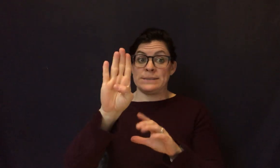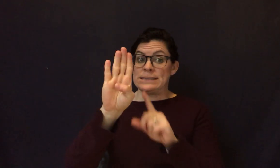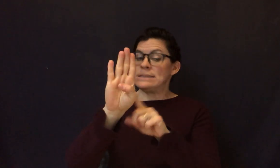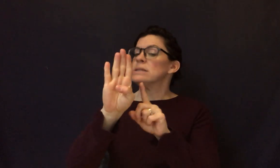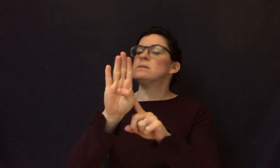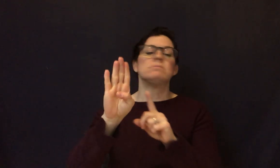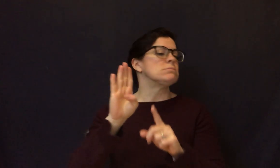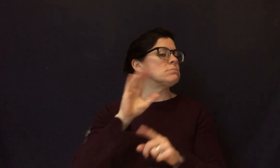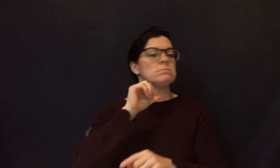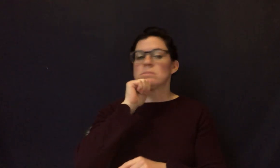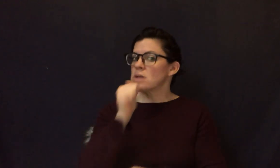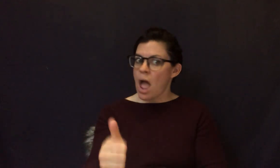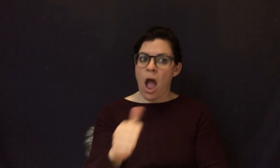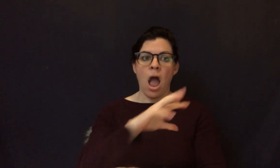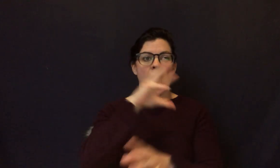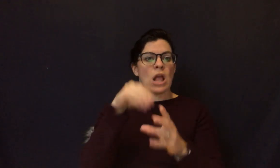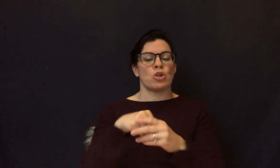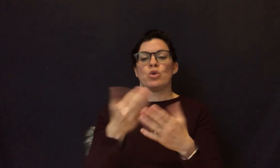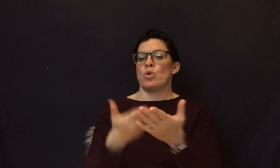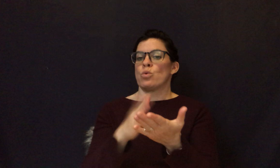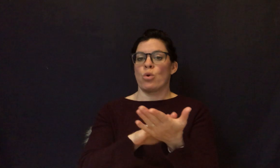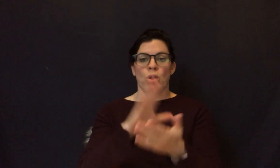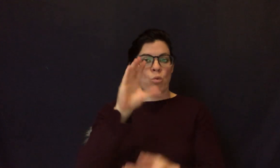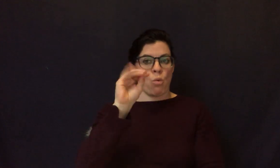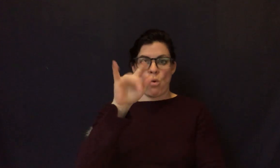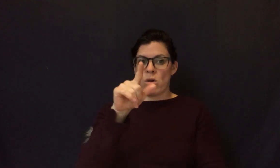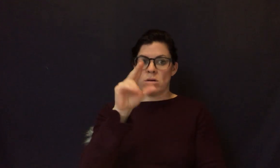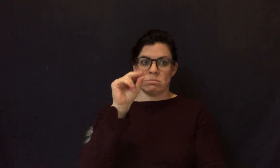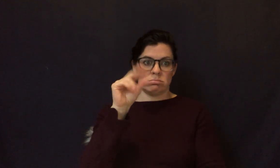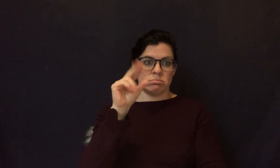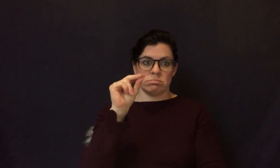oils. What's it say, Sam? Class B